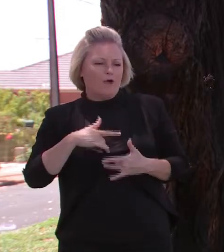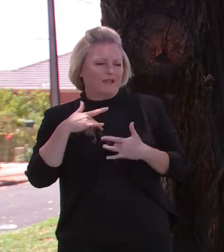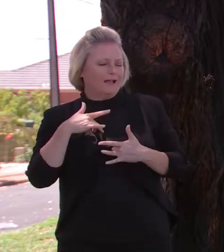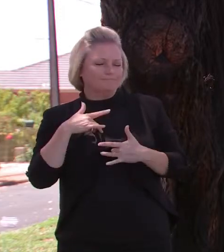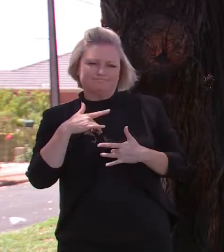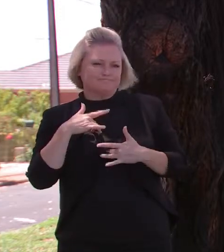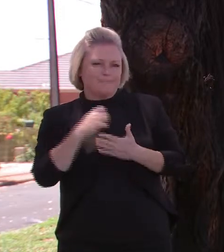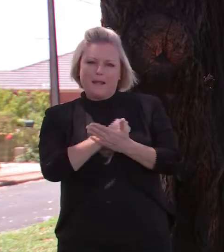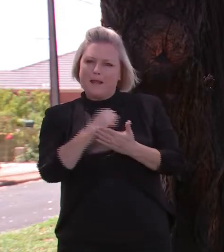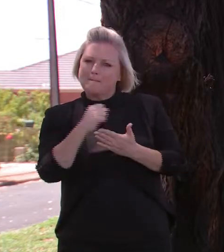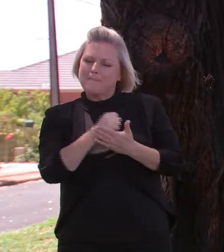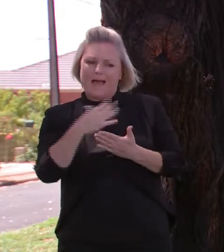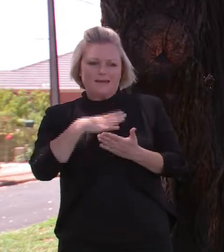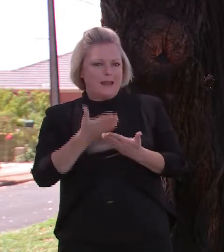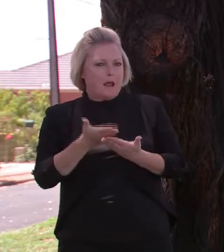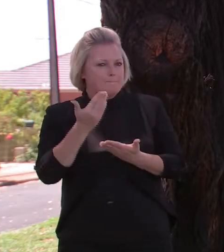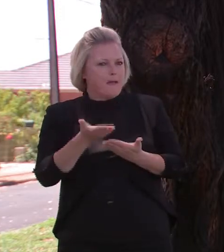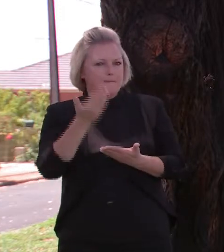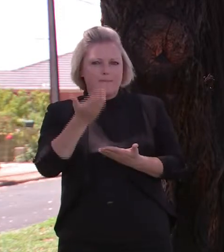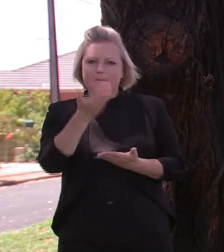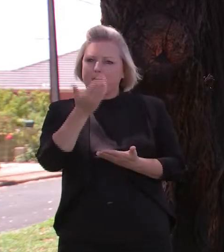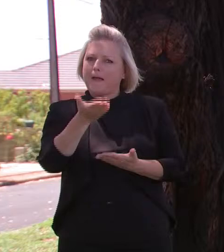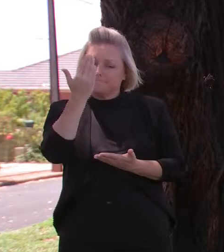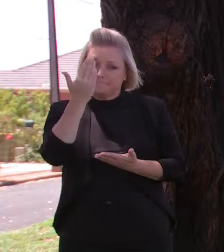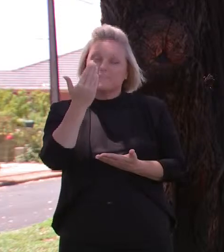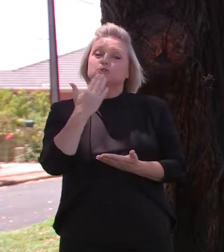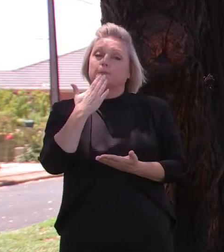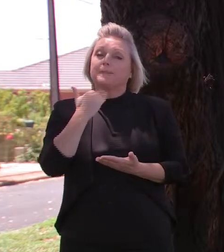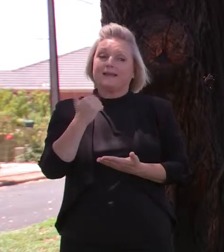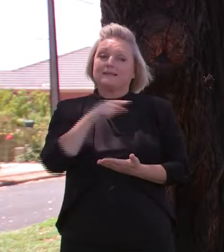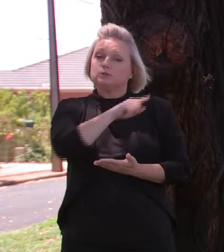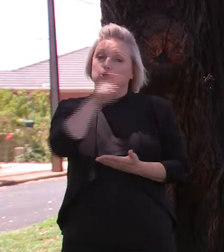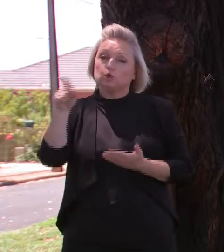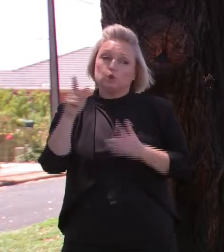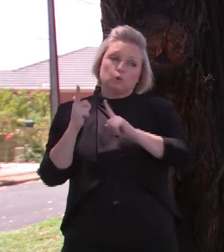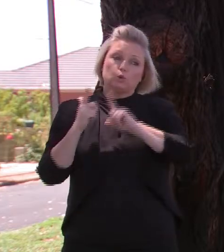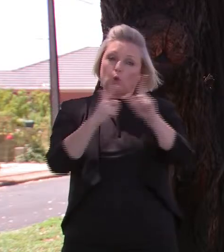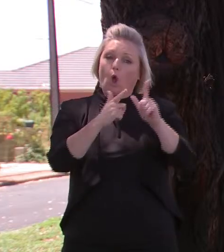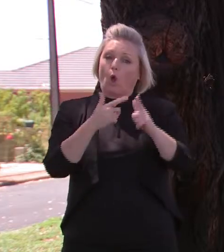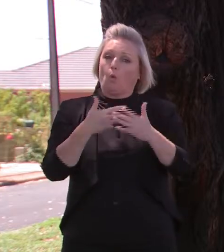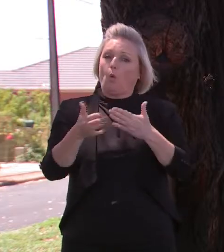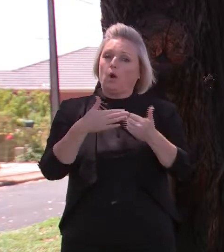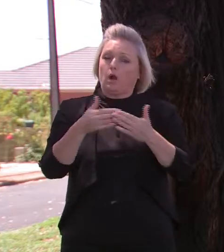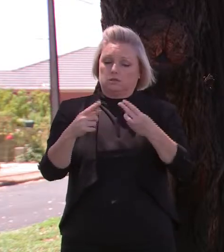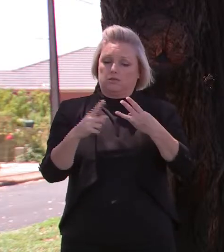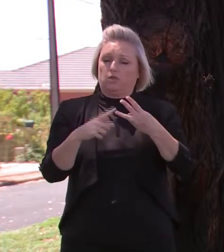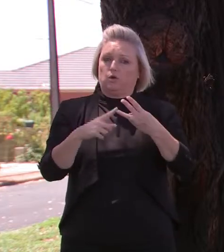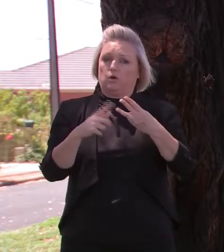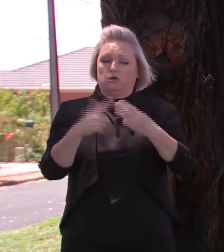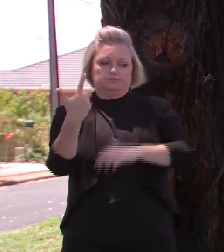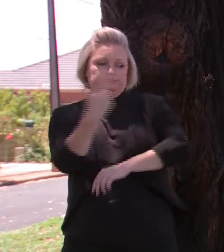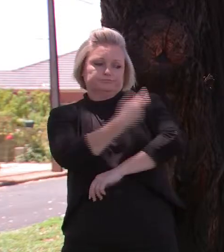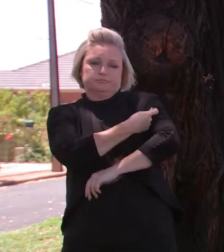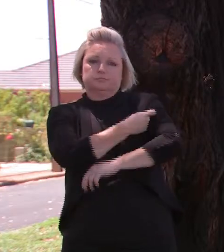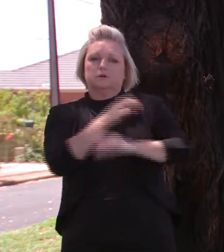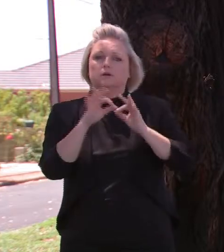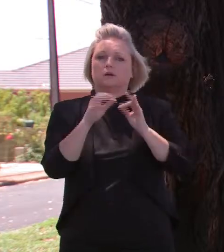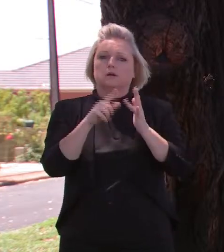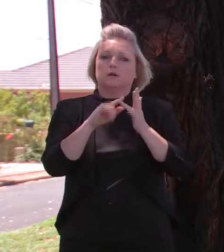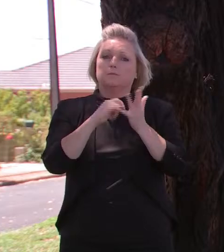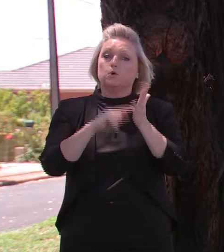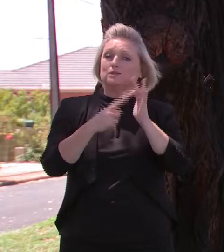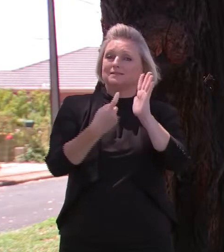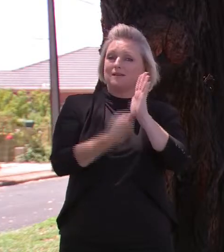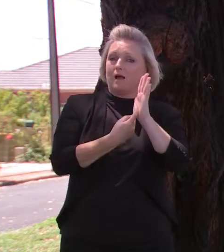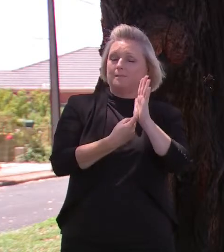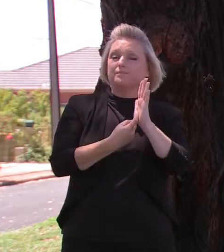just so many opportunities for South Australians now to go along and have that booster shot. We might be top in terms of Australia,